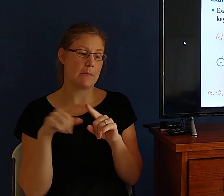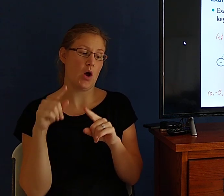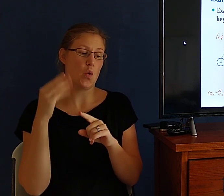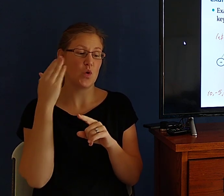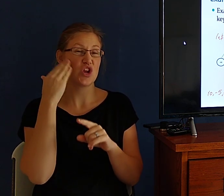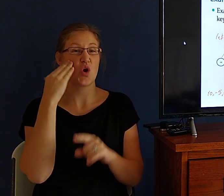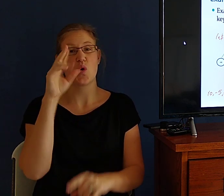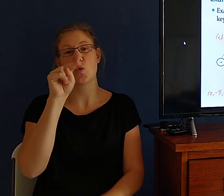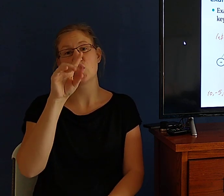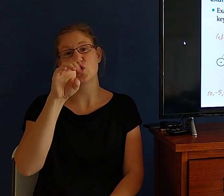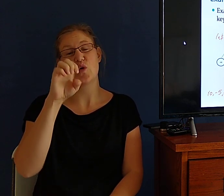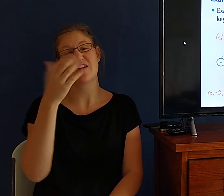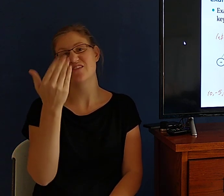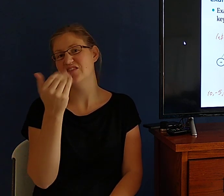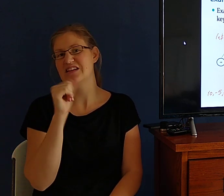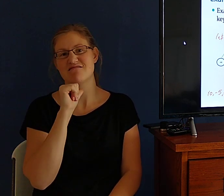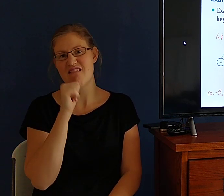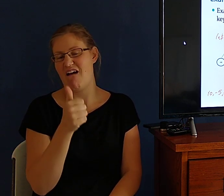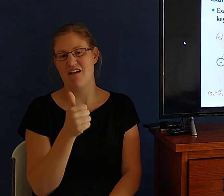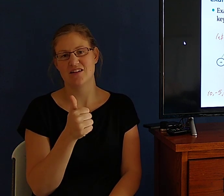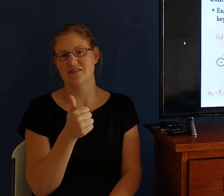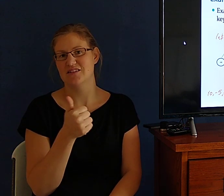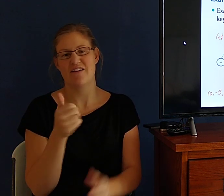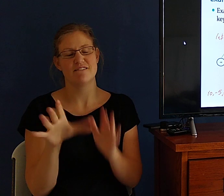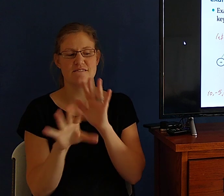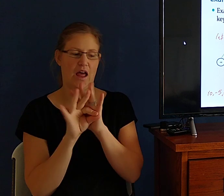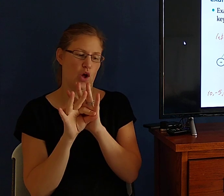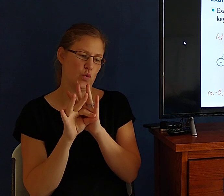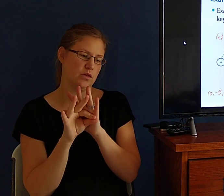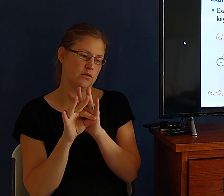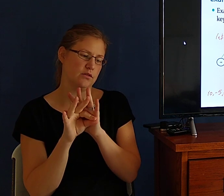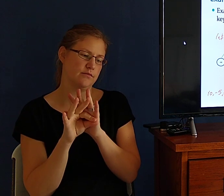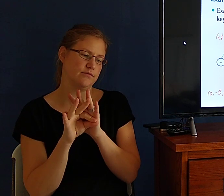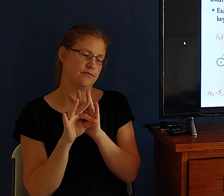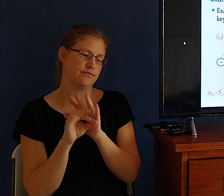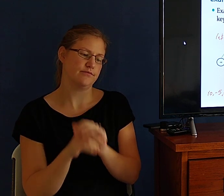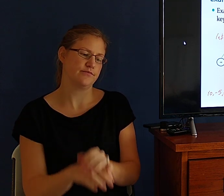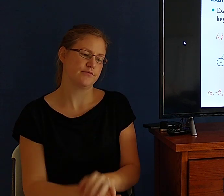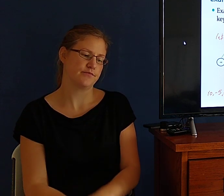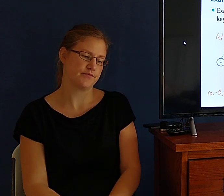node 15 is not found. Okay.